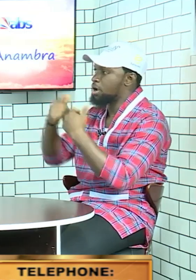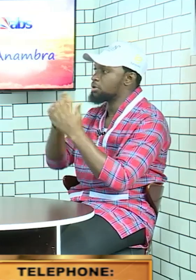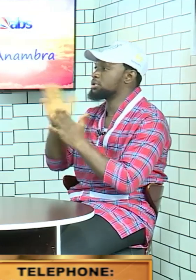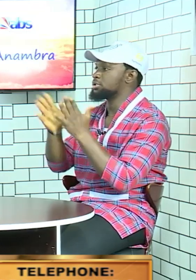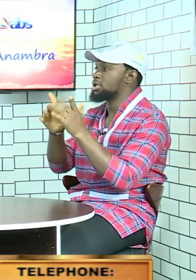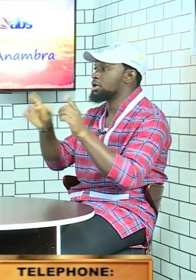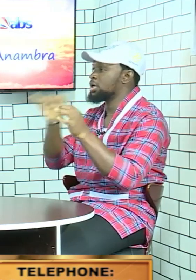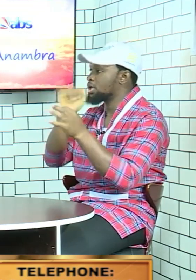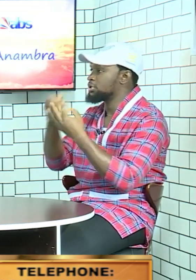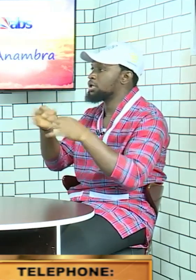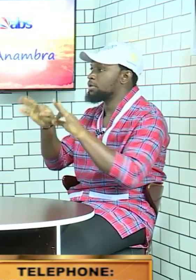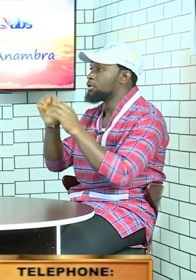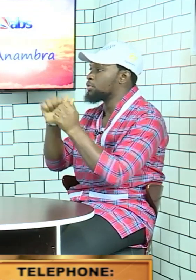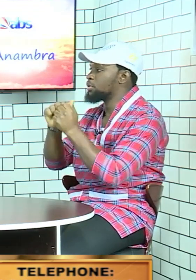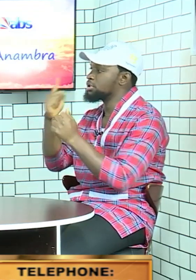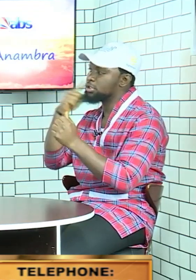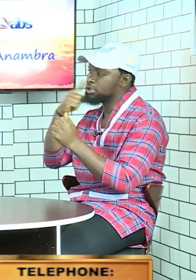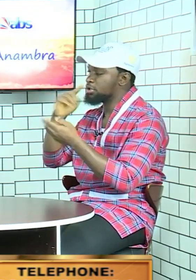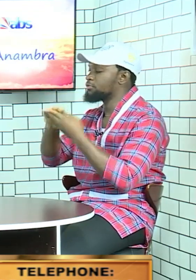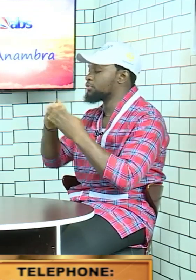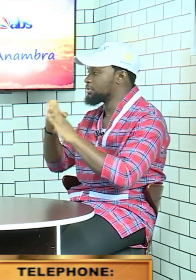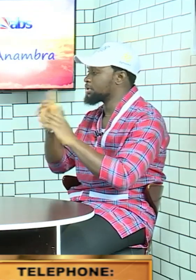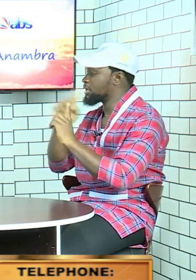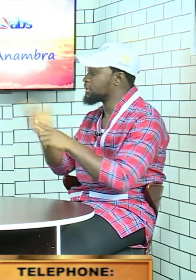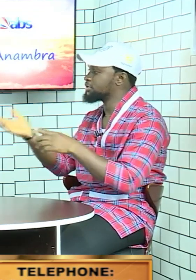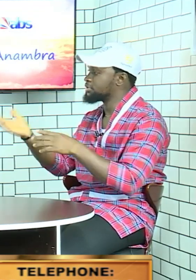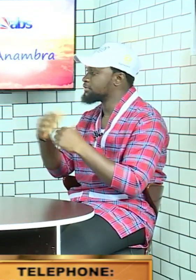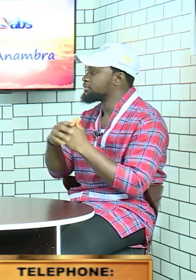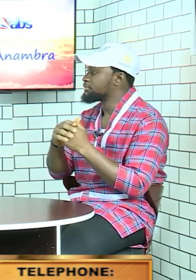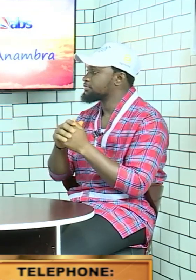is important with the deaf community.